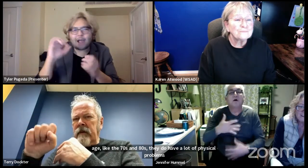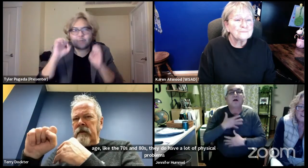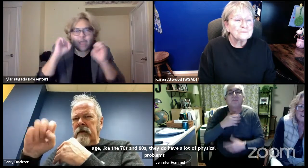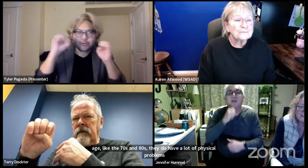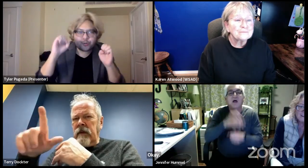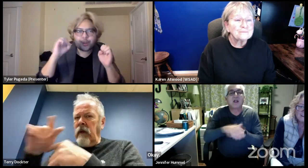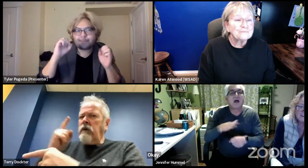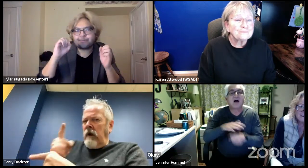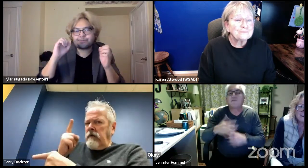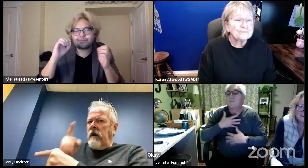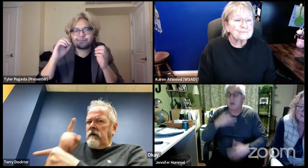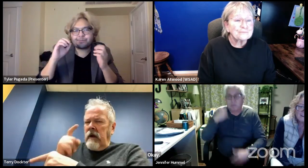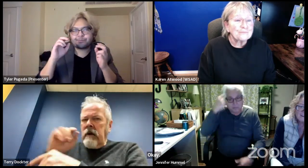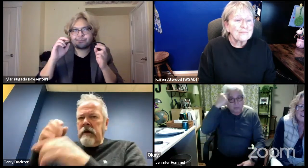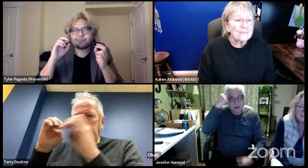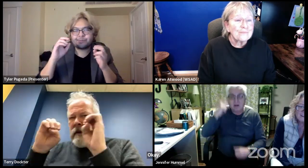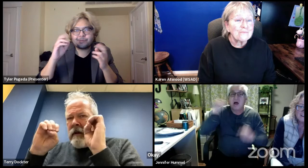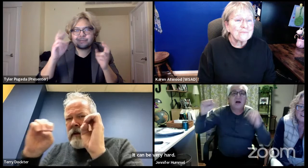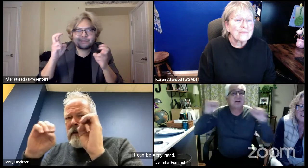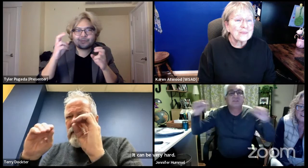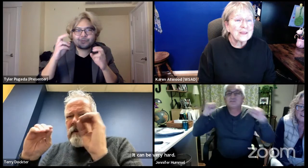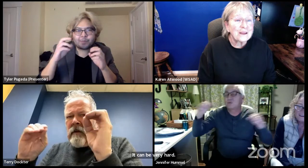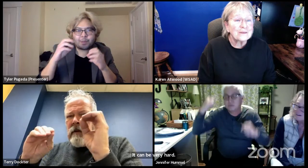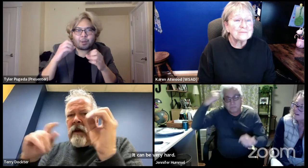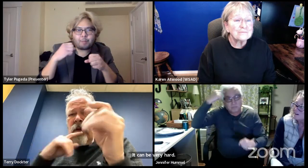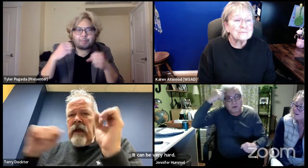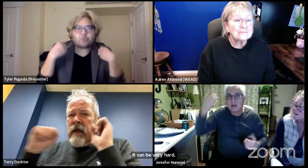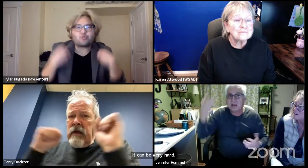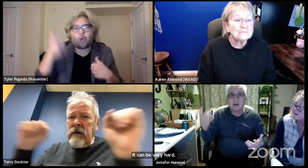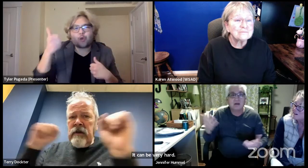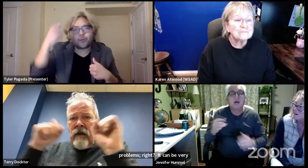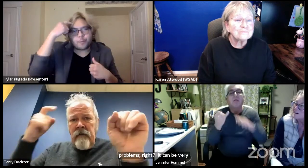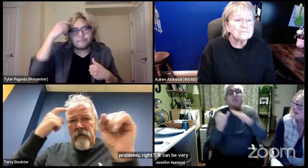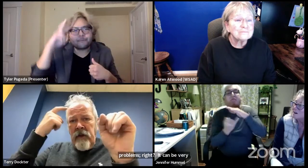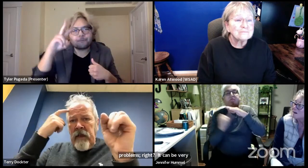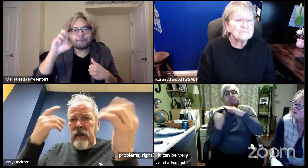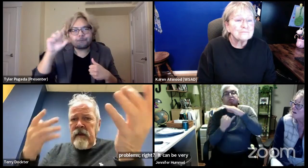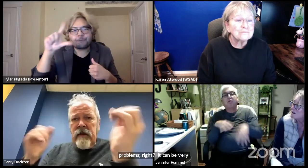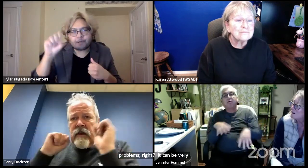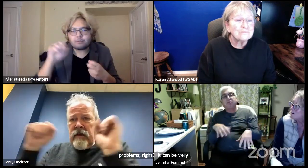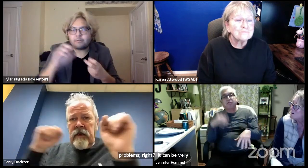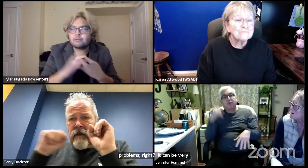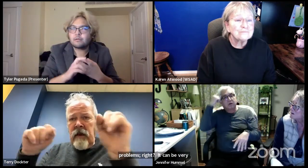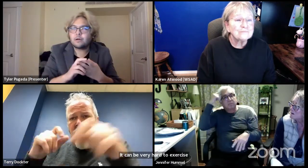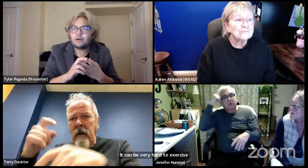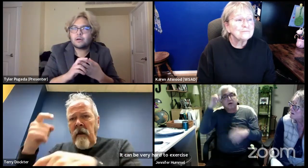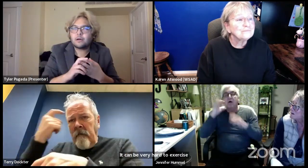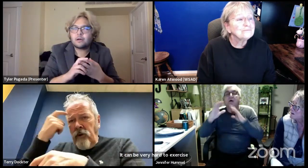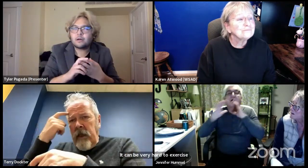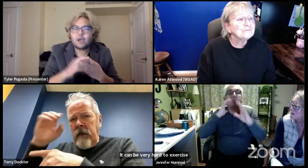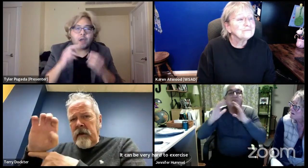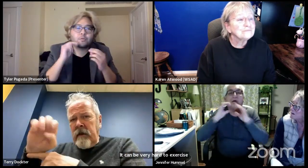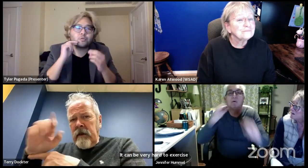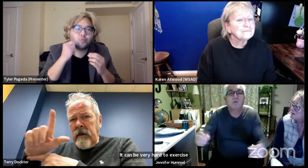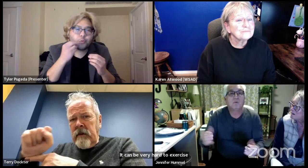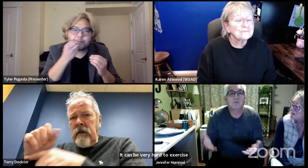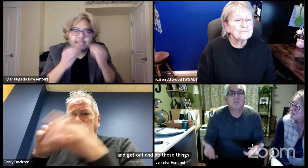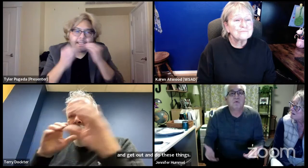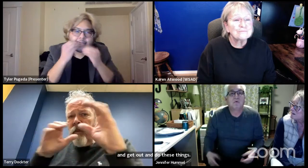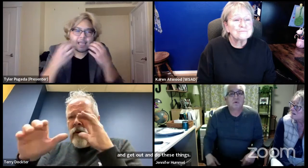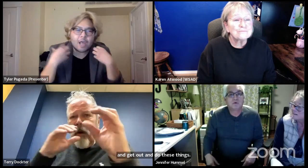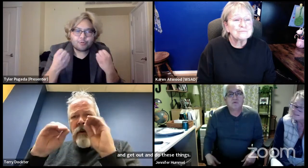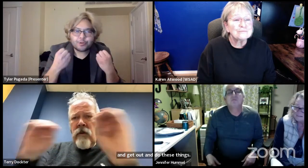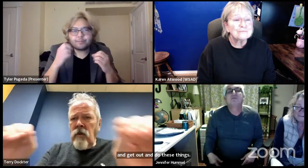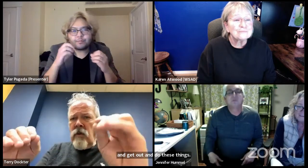talking about the blood that goes to your brain. Felix says, yes, because we're talking about exercising, which means not